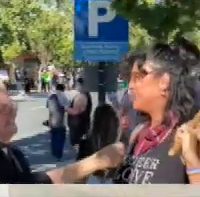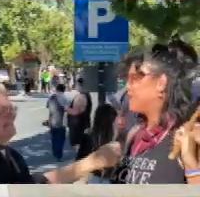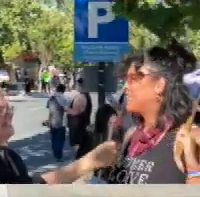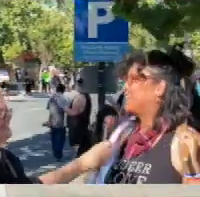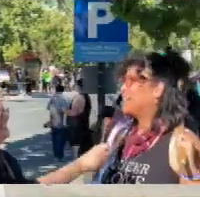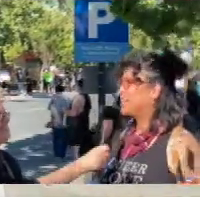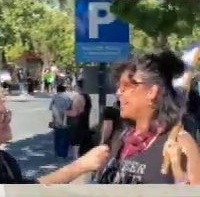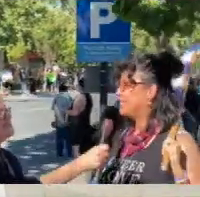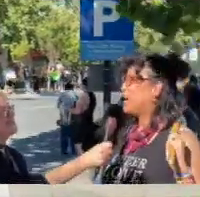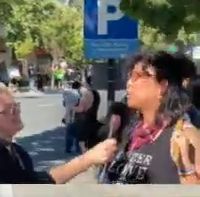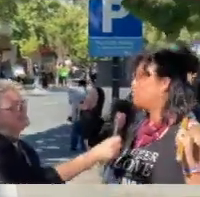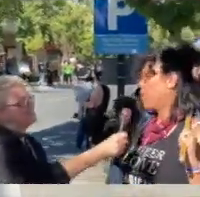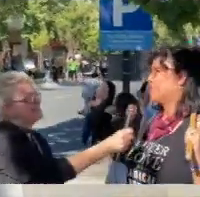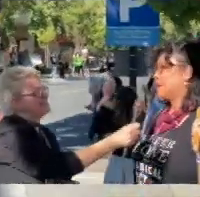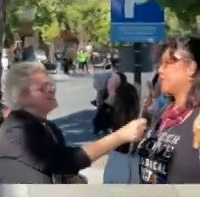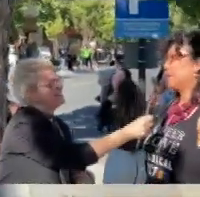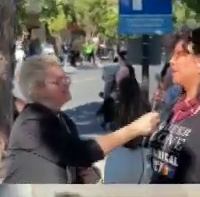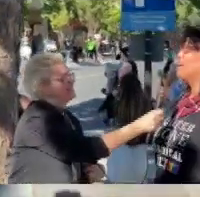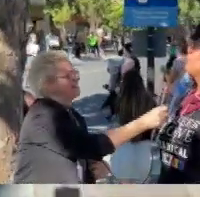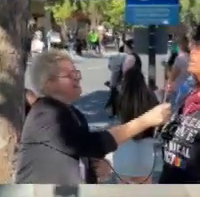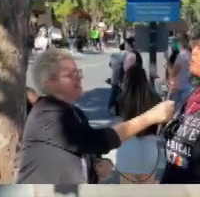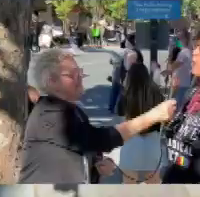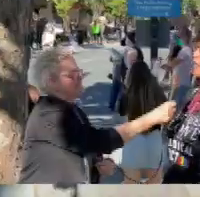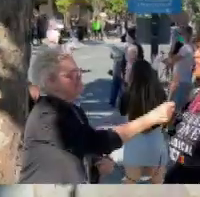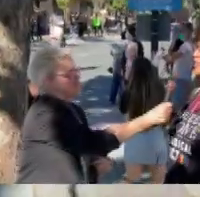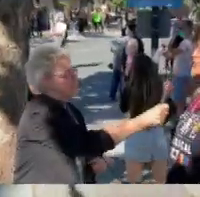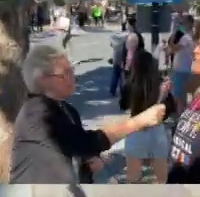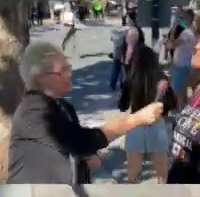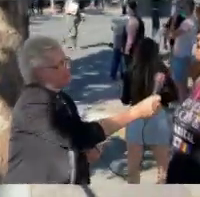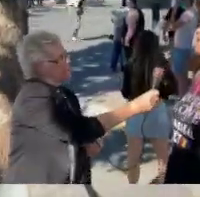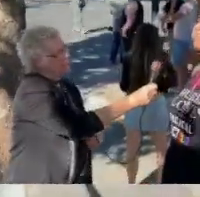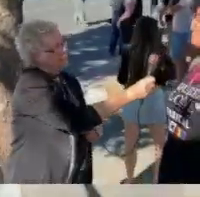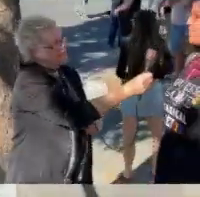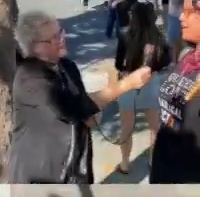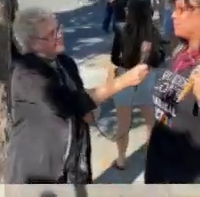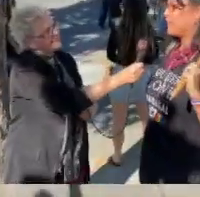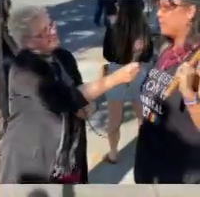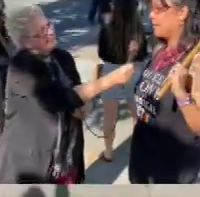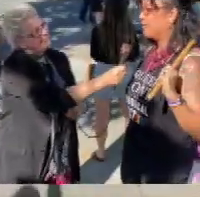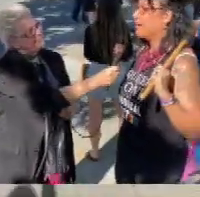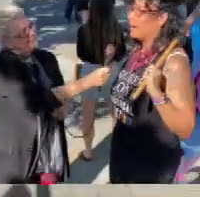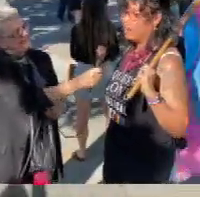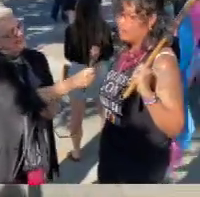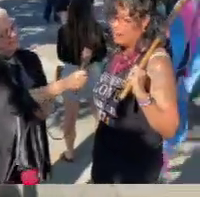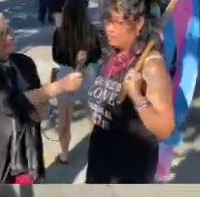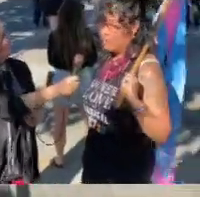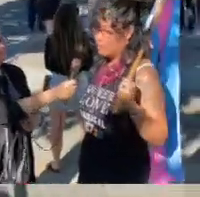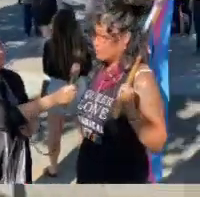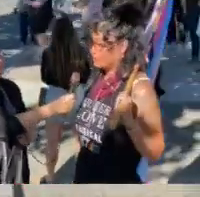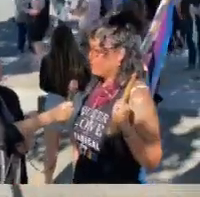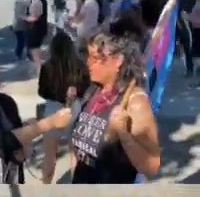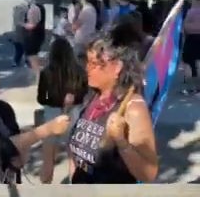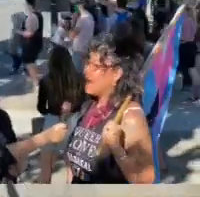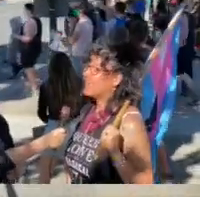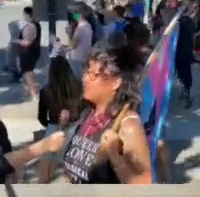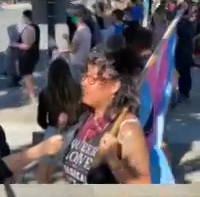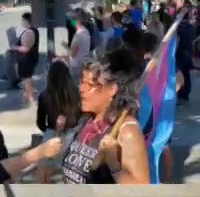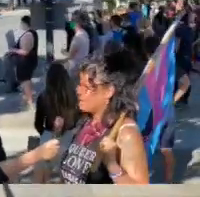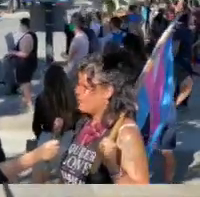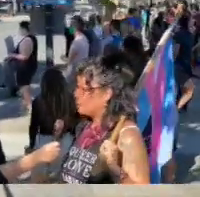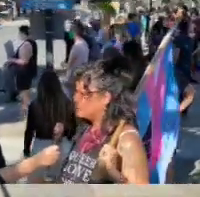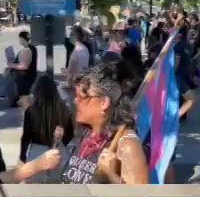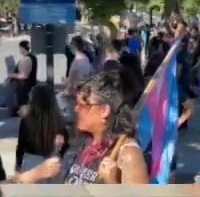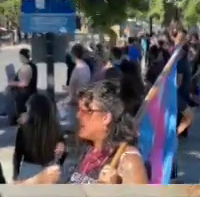that's amazing. And the thing is that we want them here. We want to make sure that we elevate the names out there of folks, trans